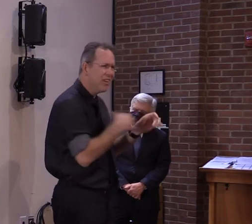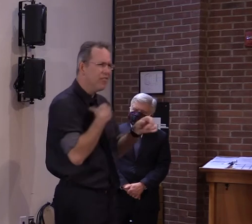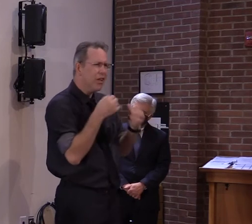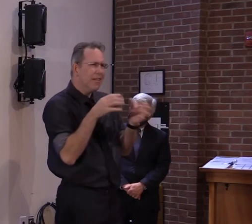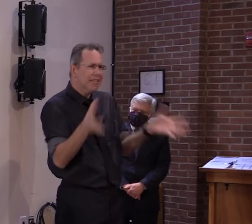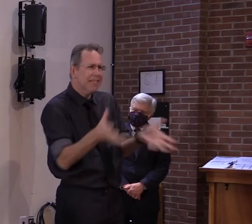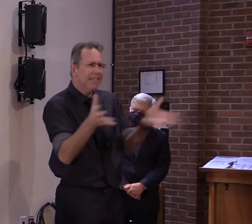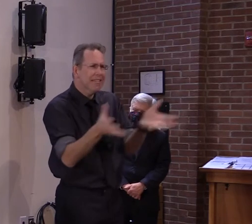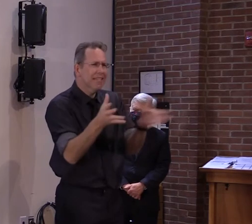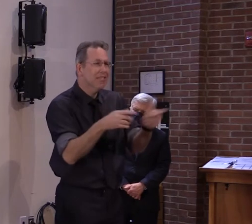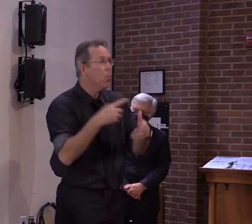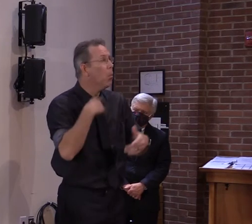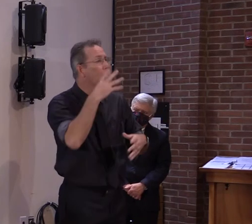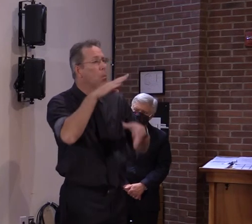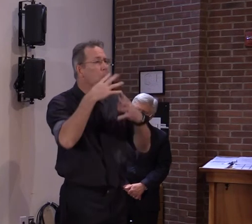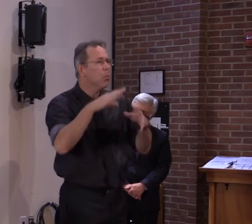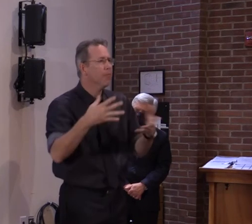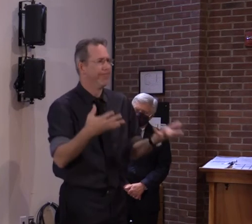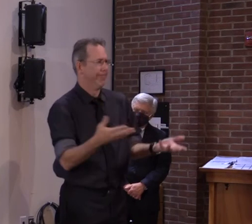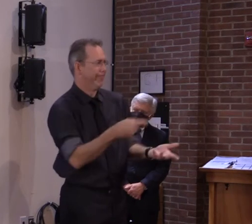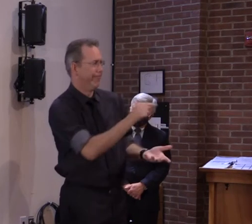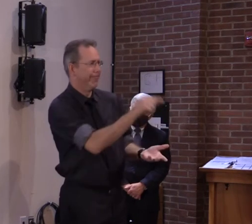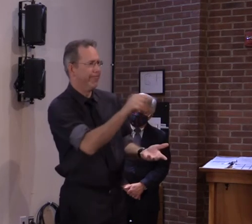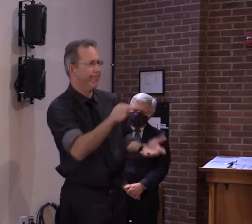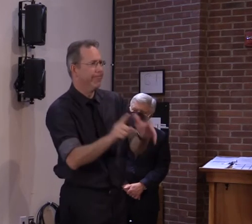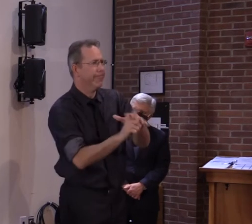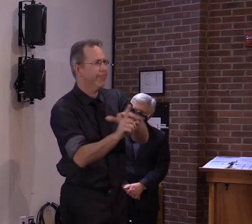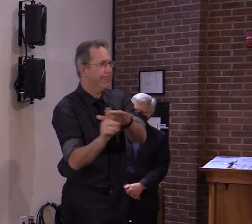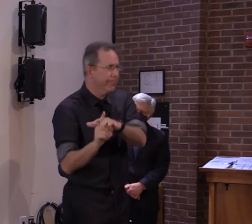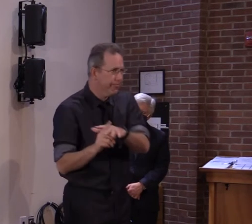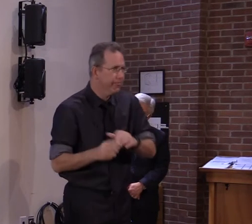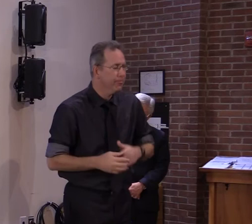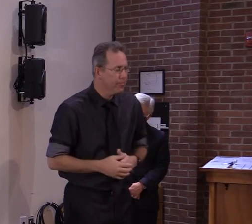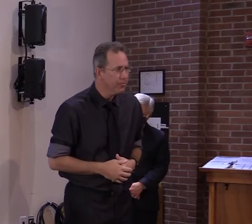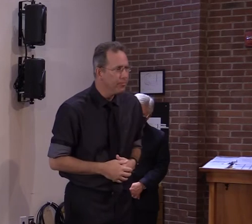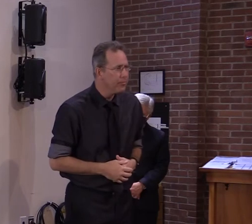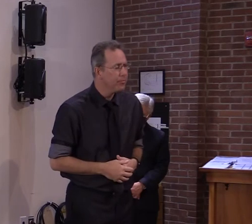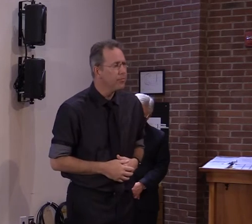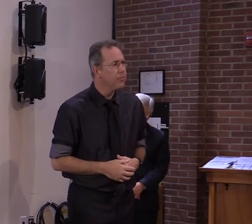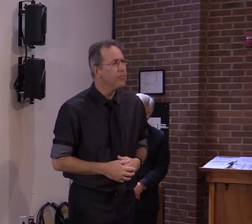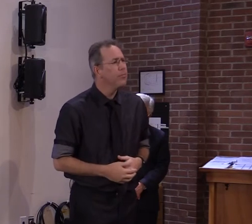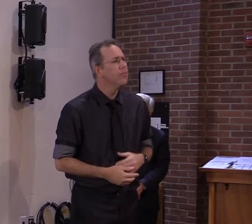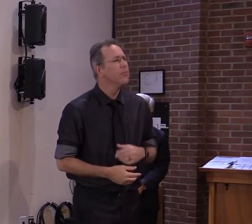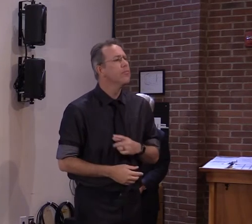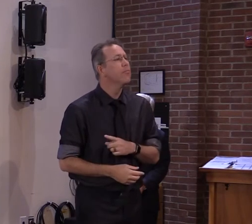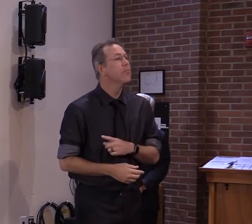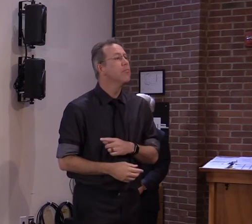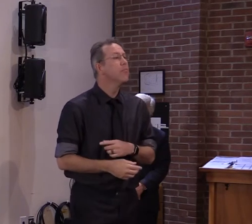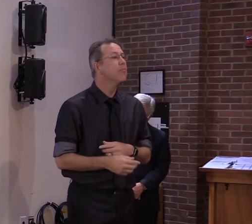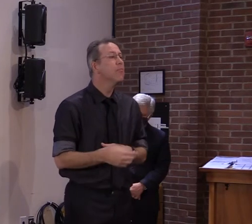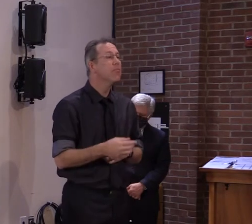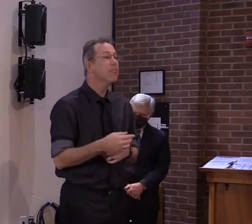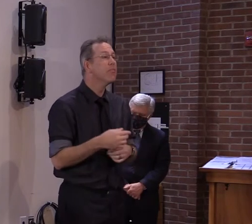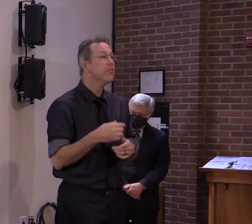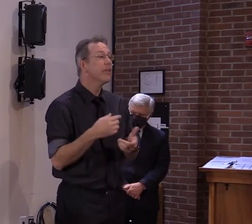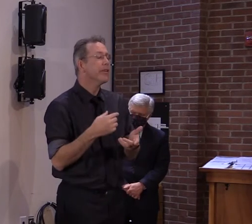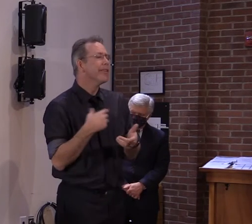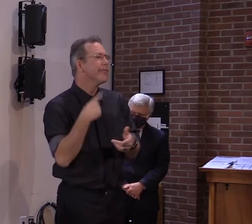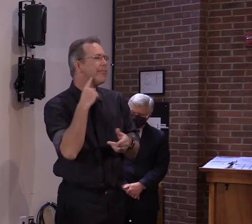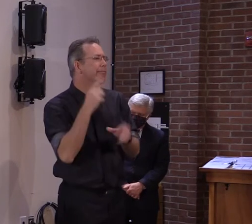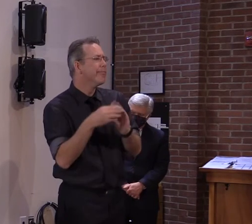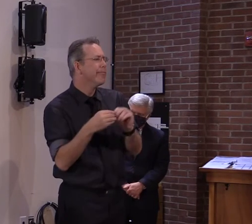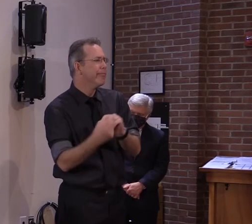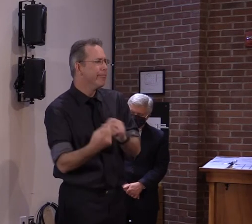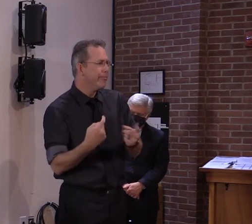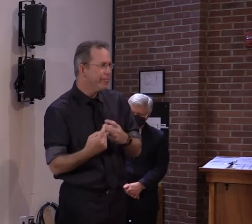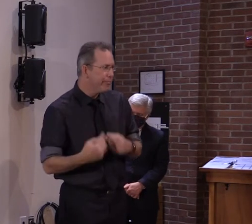Okay, and as a follow-up, we've been flooded with questions from across the state about the latest state order, and one of the common